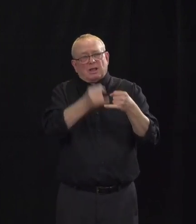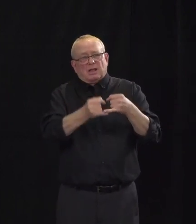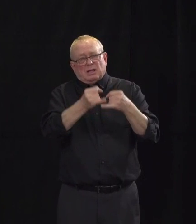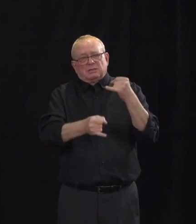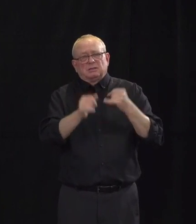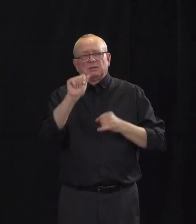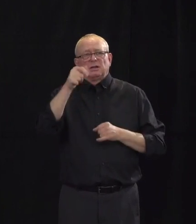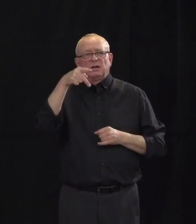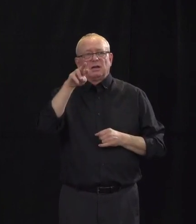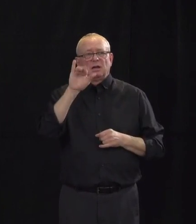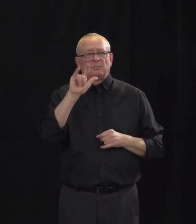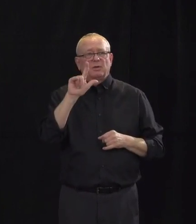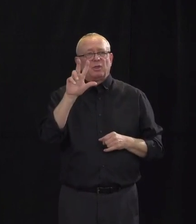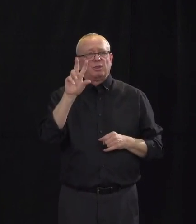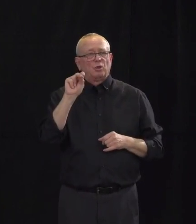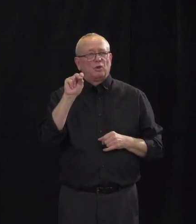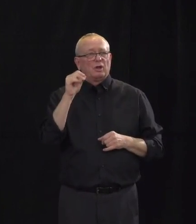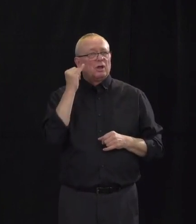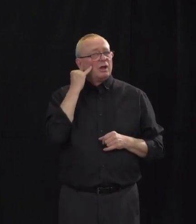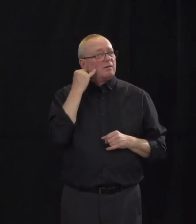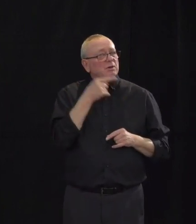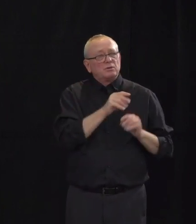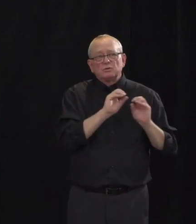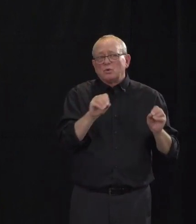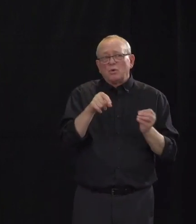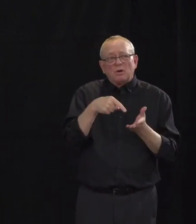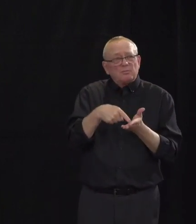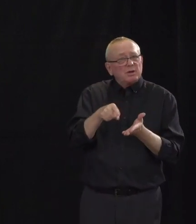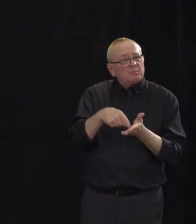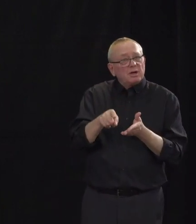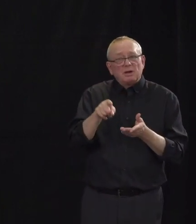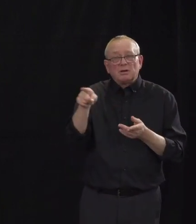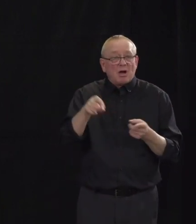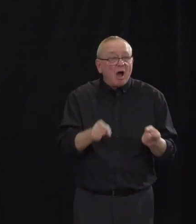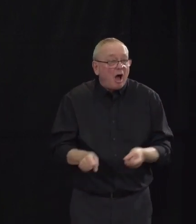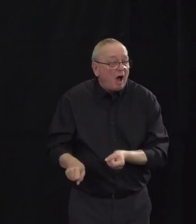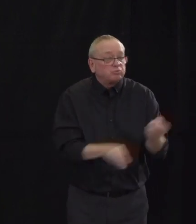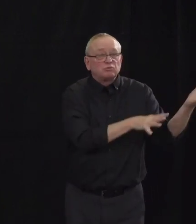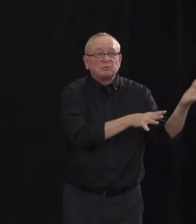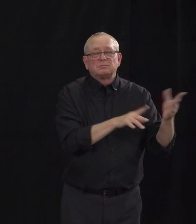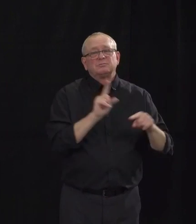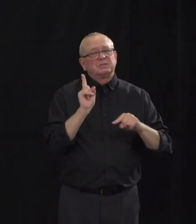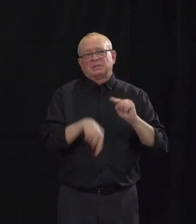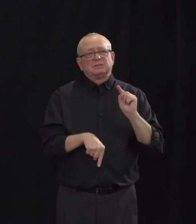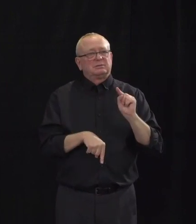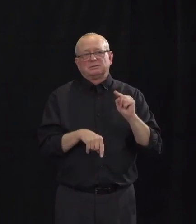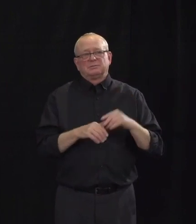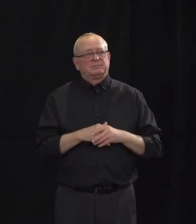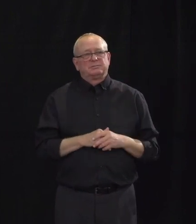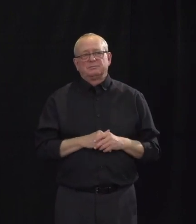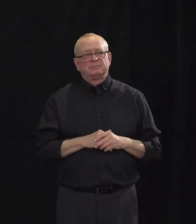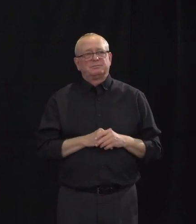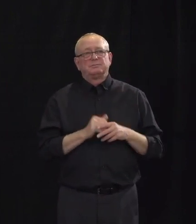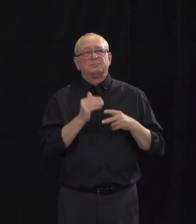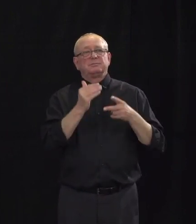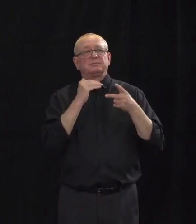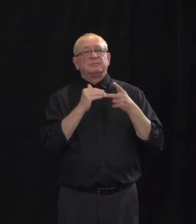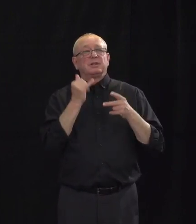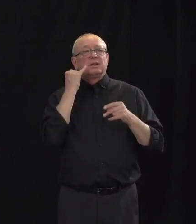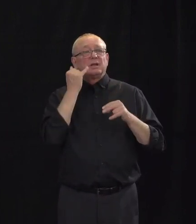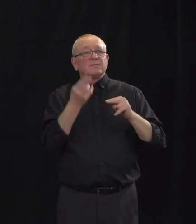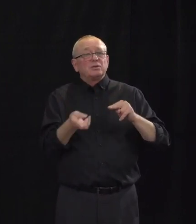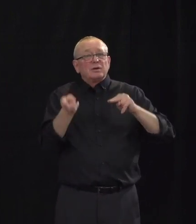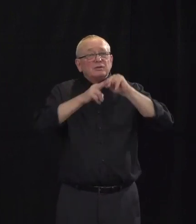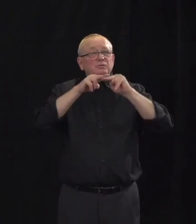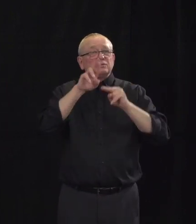Second, no one will see their rent increase while Alberta's state of public health emergency remains in effect. I